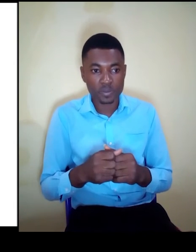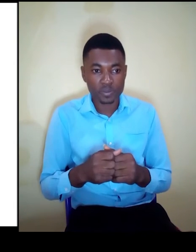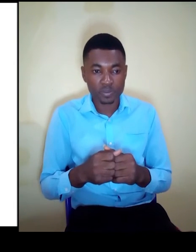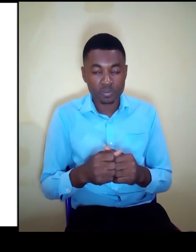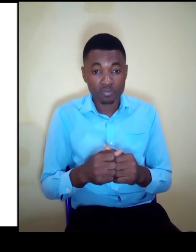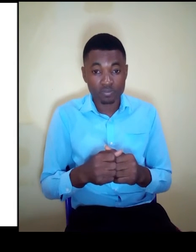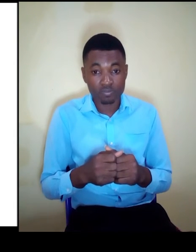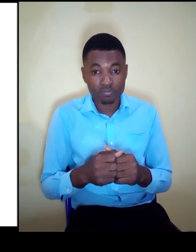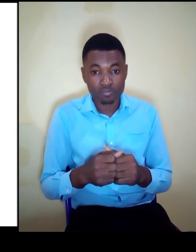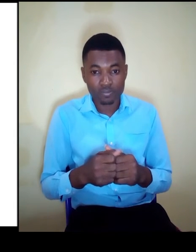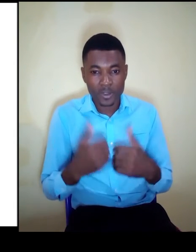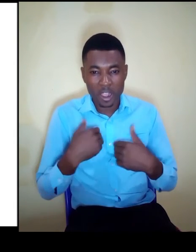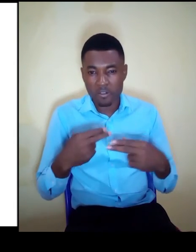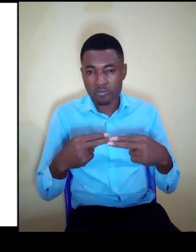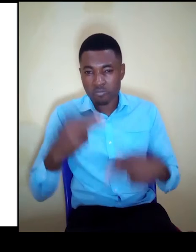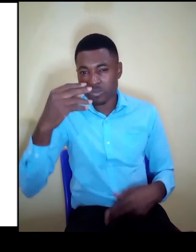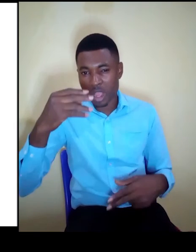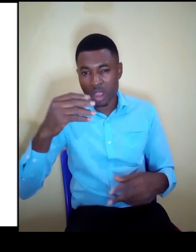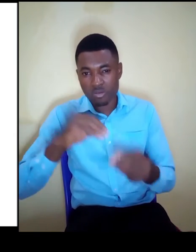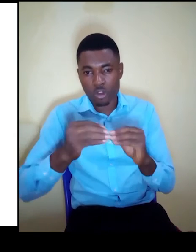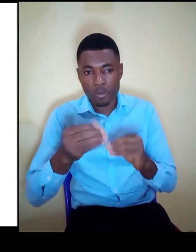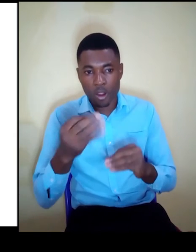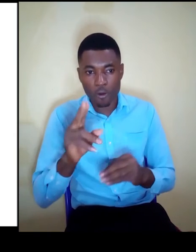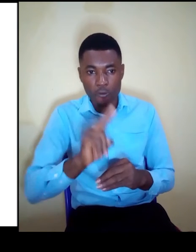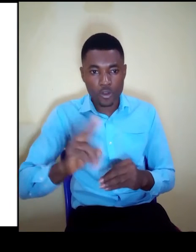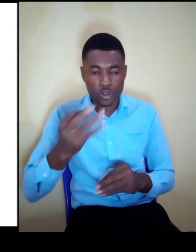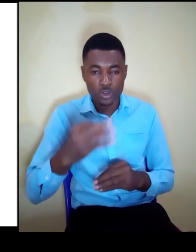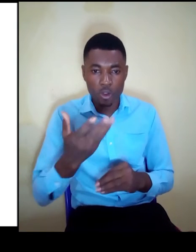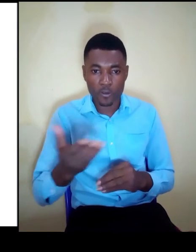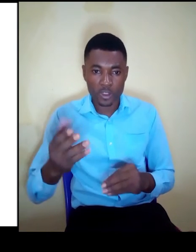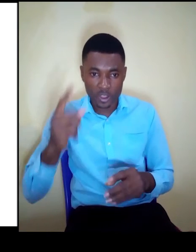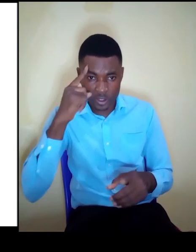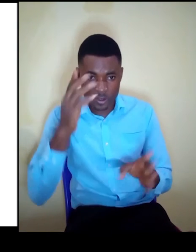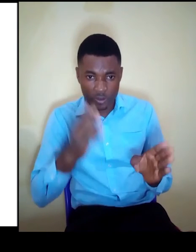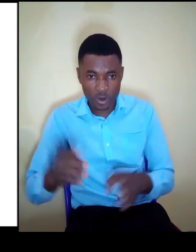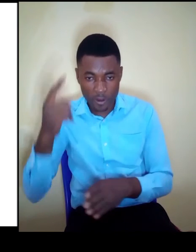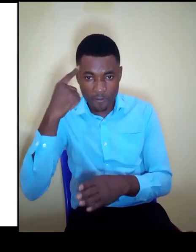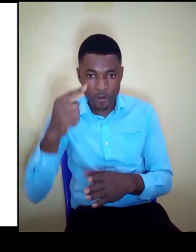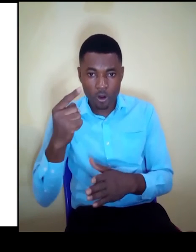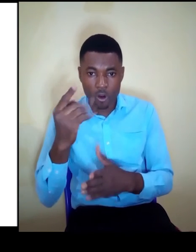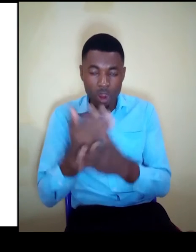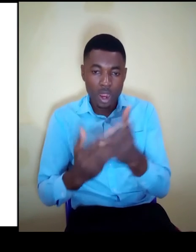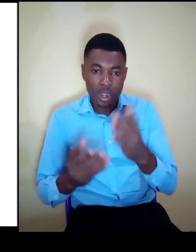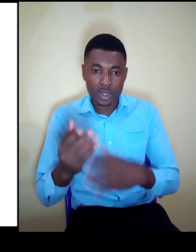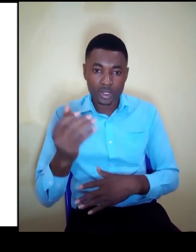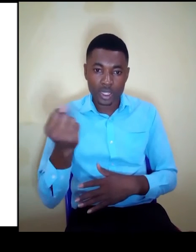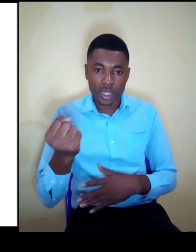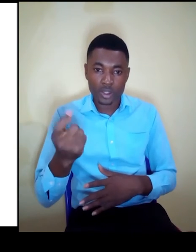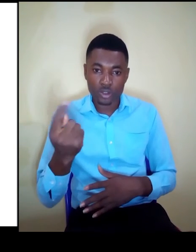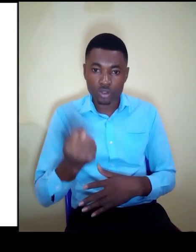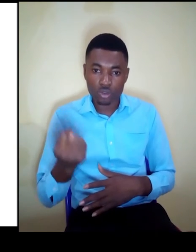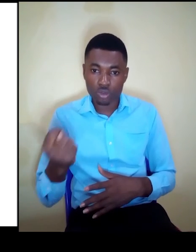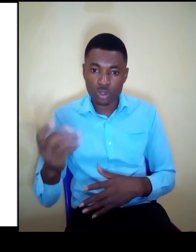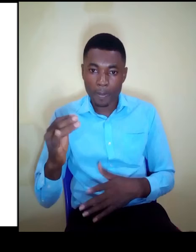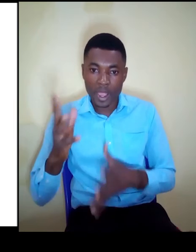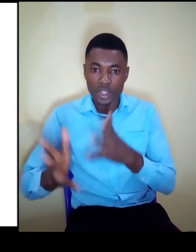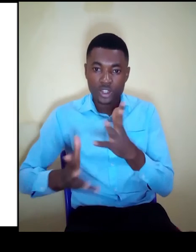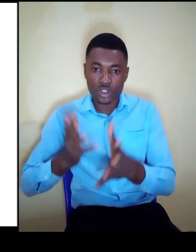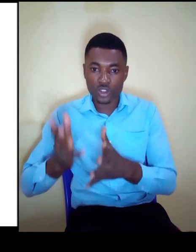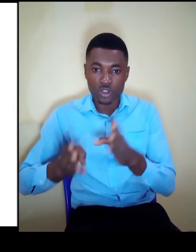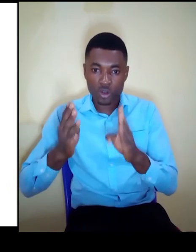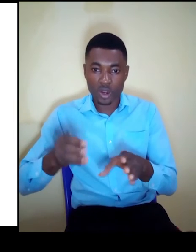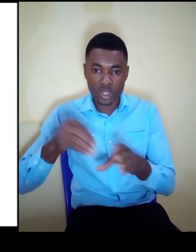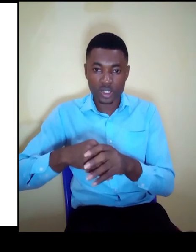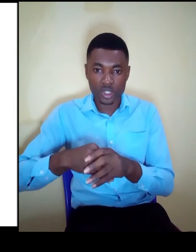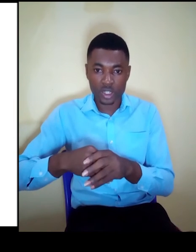The high proportion of use of instrument strategy for handheld tools by gesturers in the rural community of Adambobe